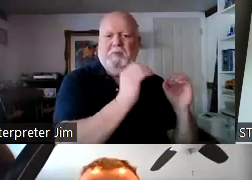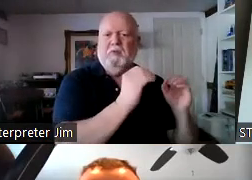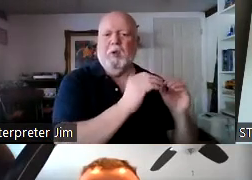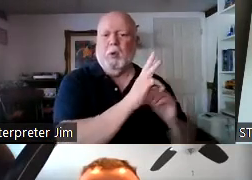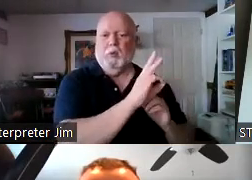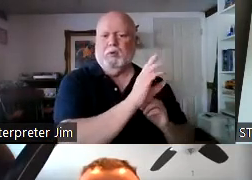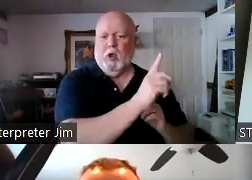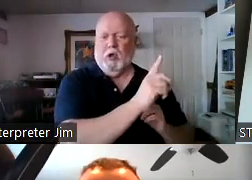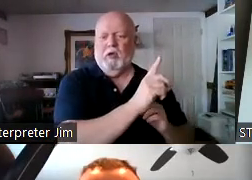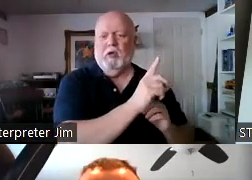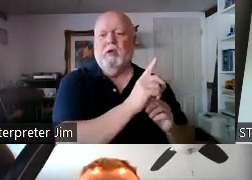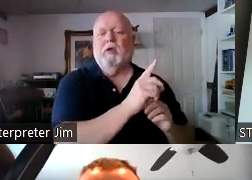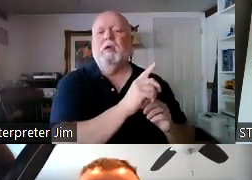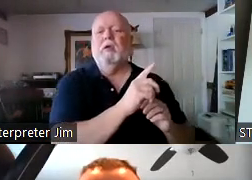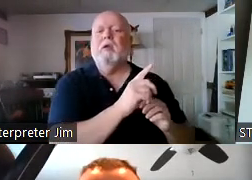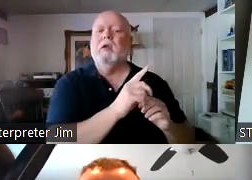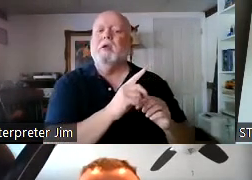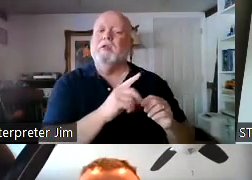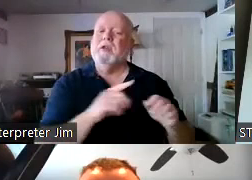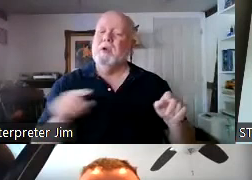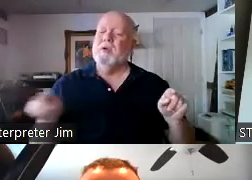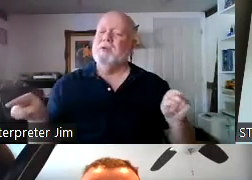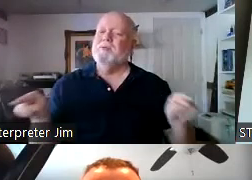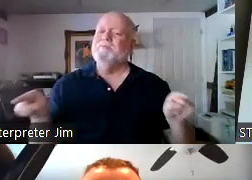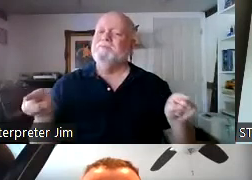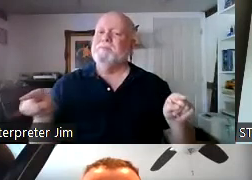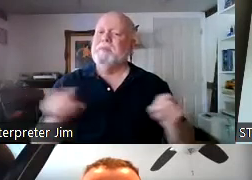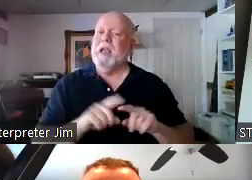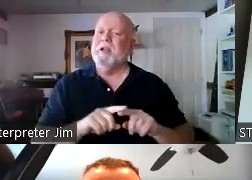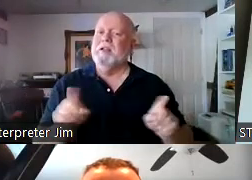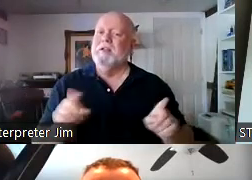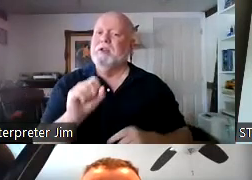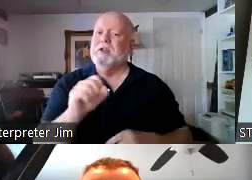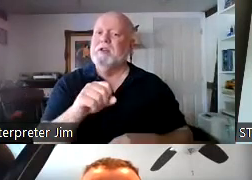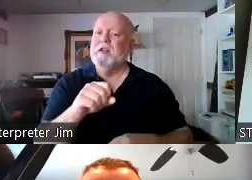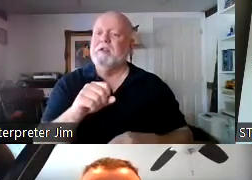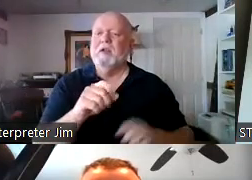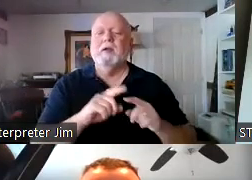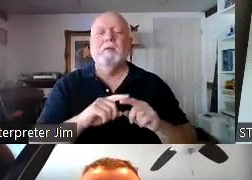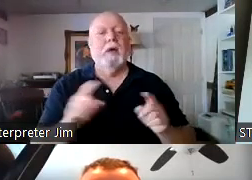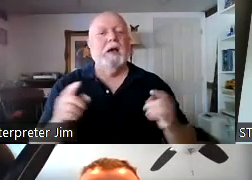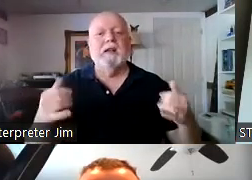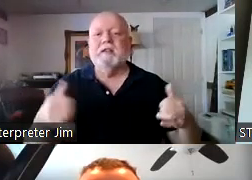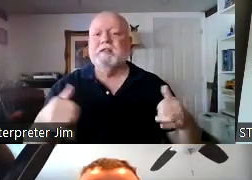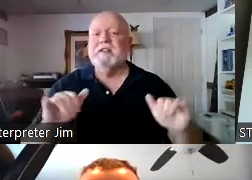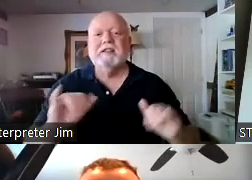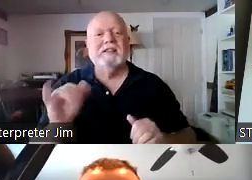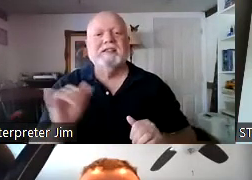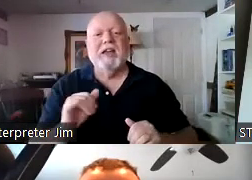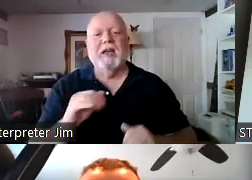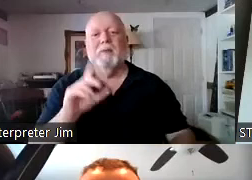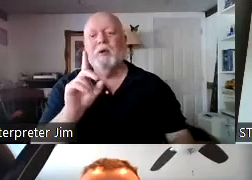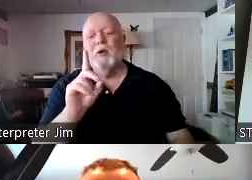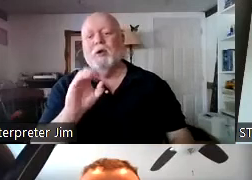that there are differences in them, but to me, it's like it's hitting the same dopamine receptors. It's still, you're getting that, either the rush